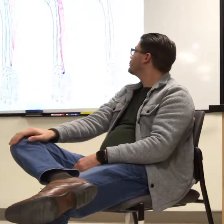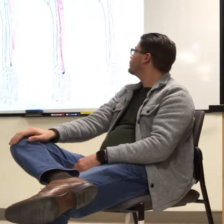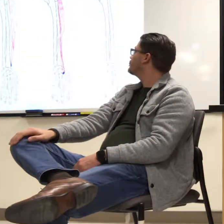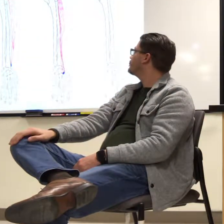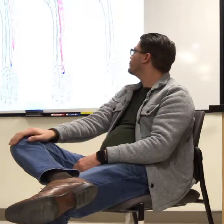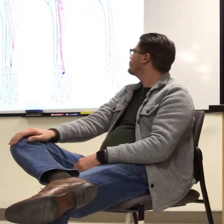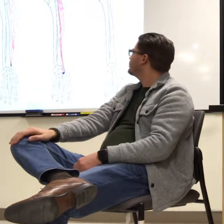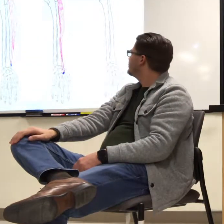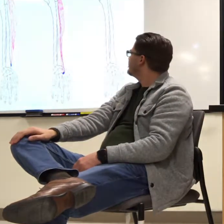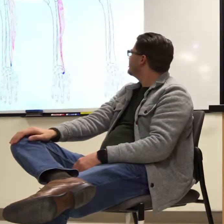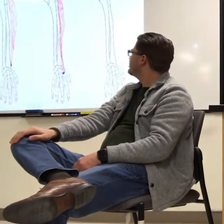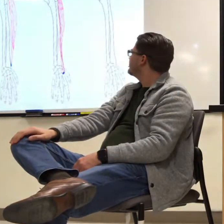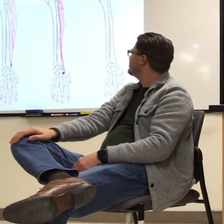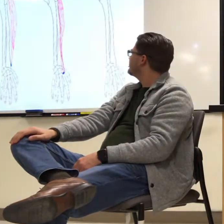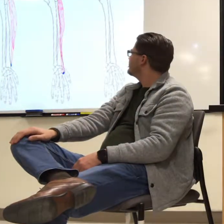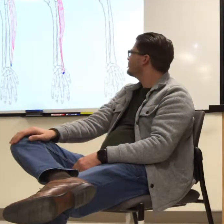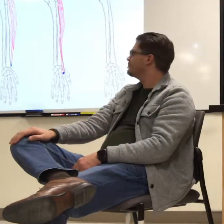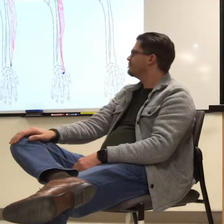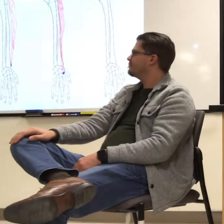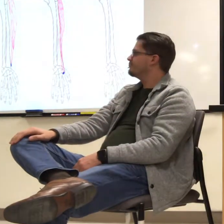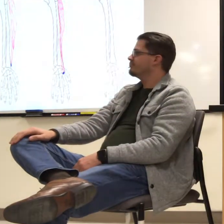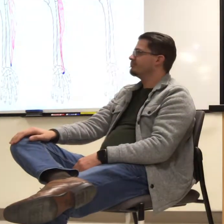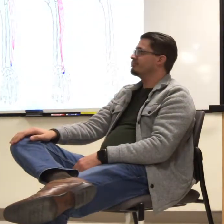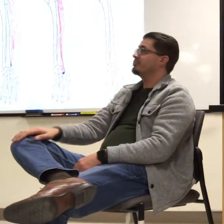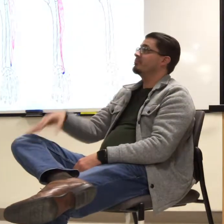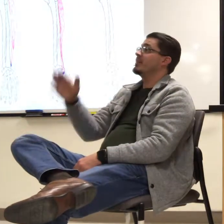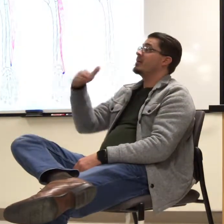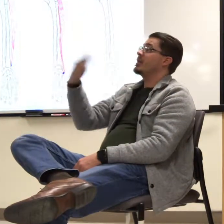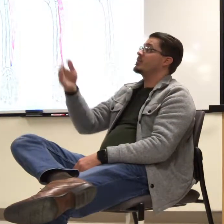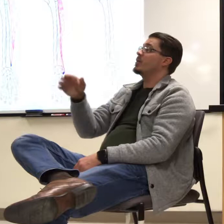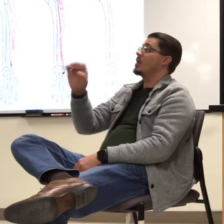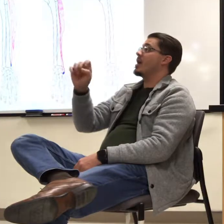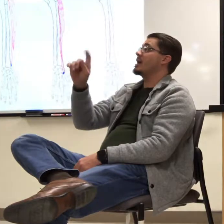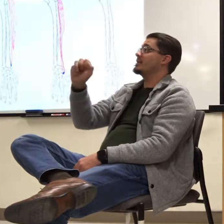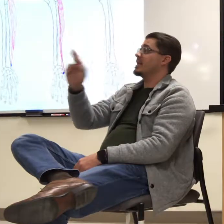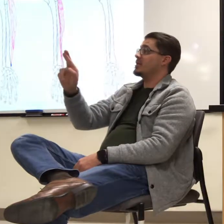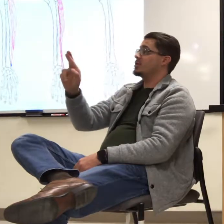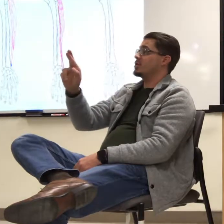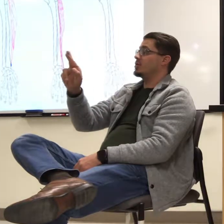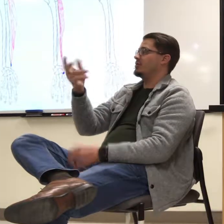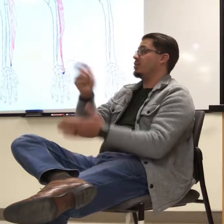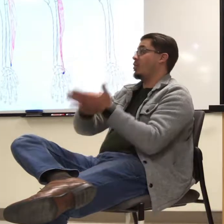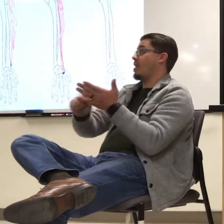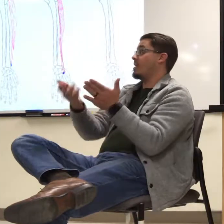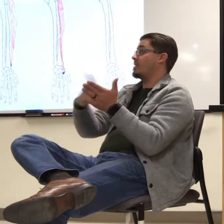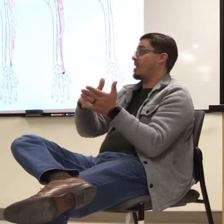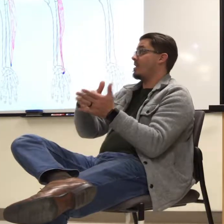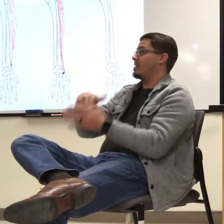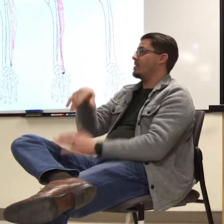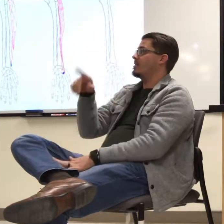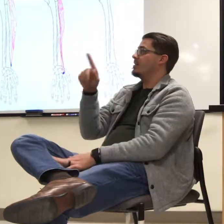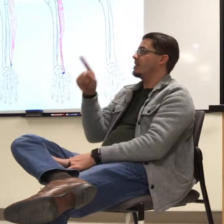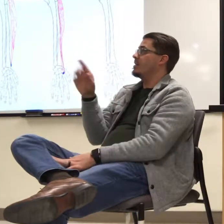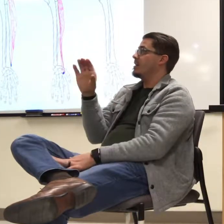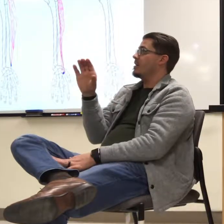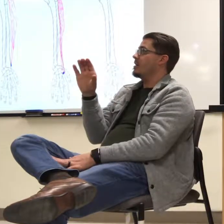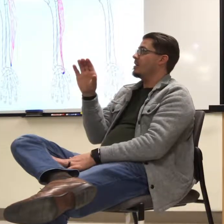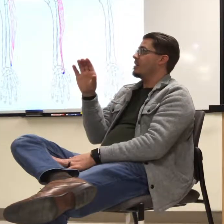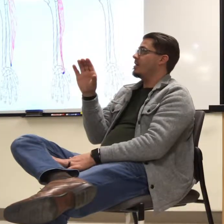Next muscle, extensor carpi radialis brevis. Let's write it all out again, because I think you need to practice.